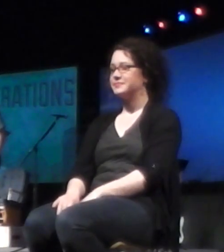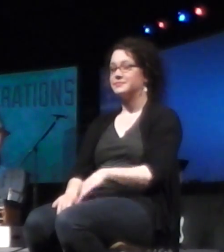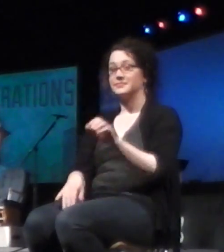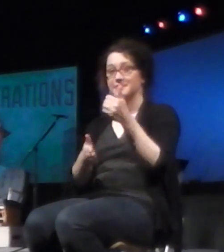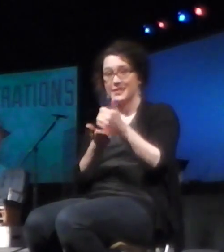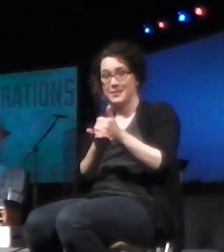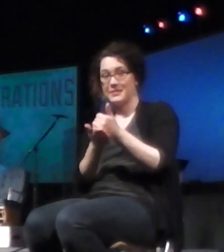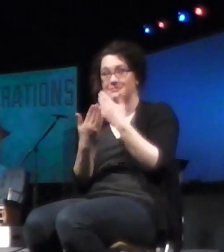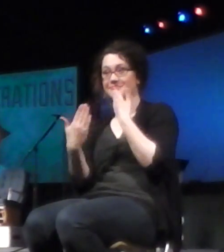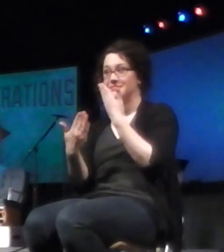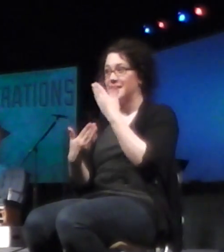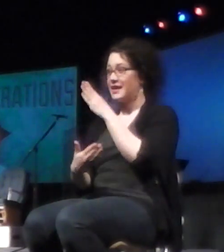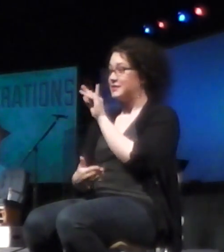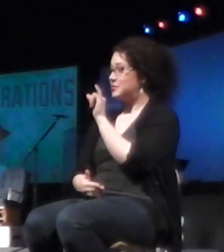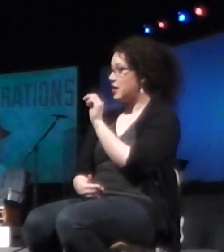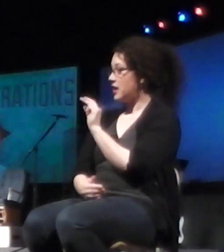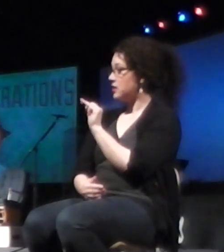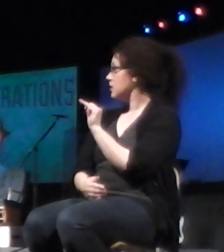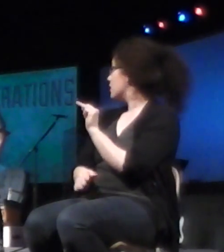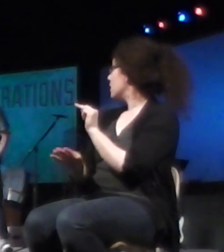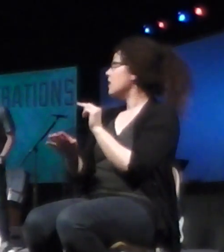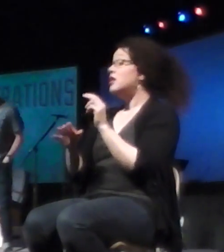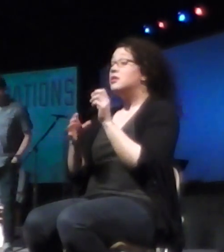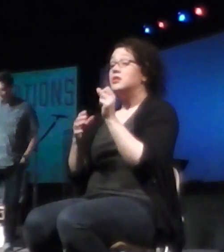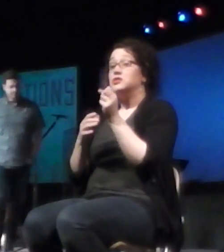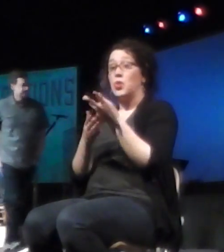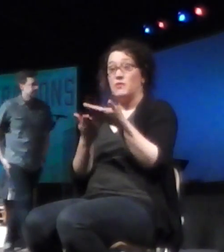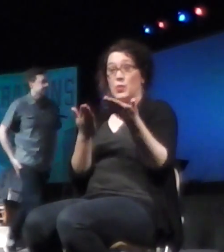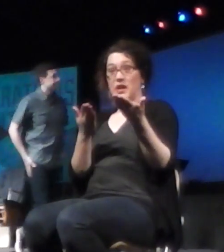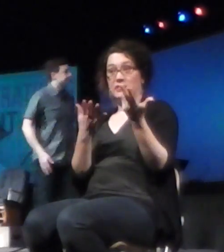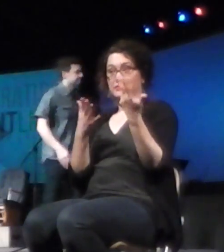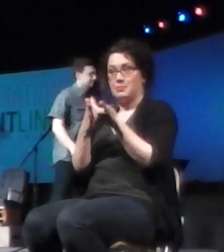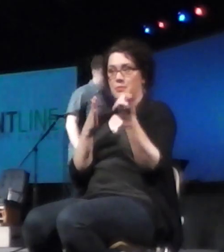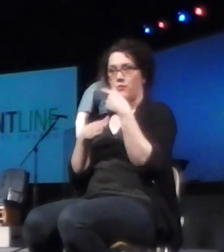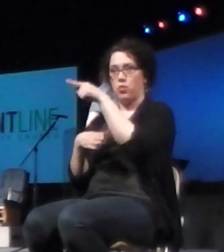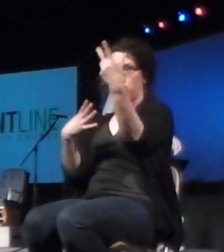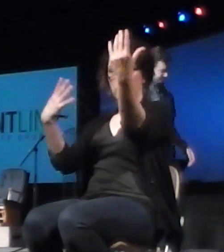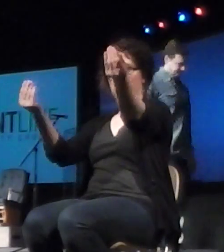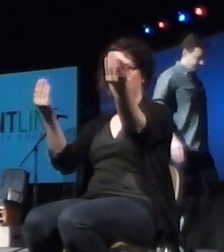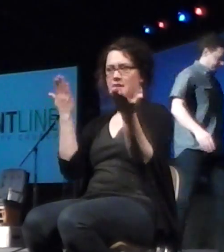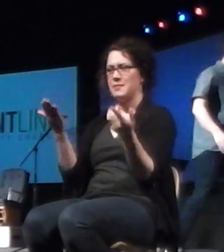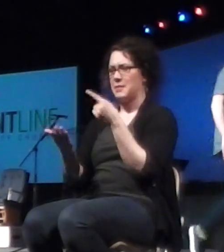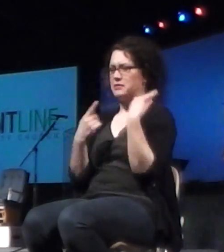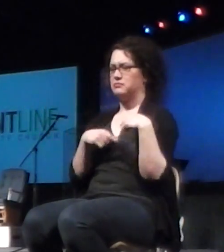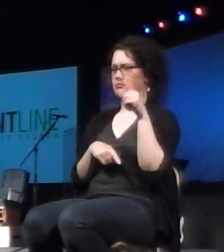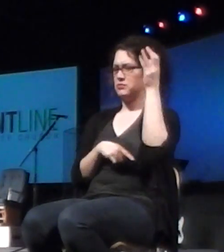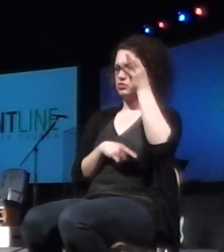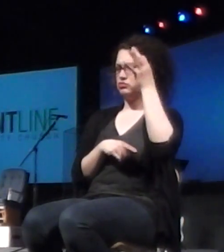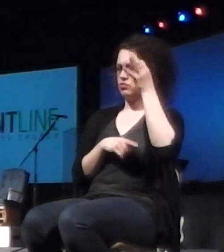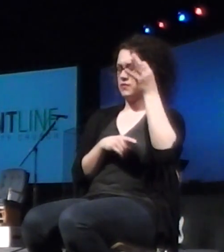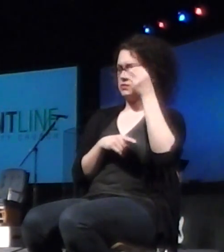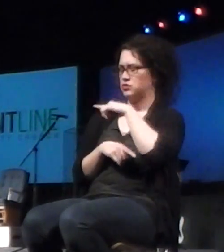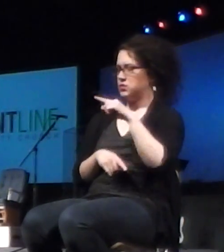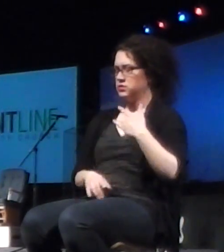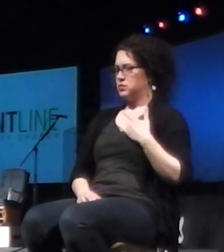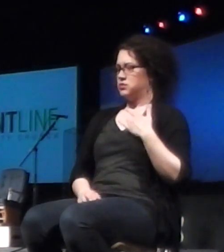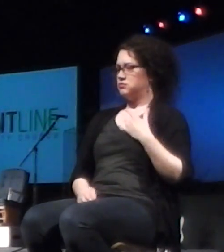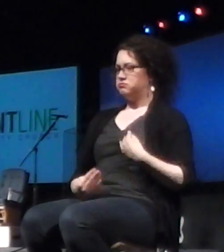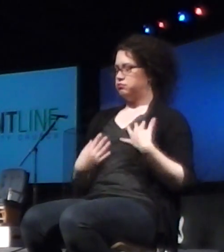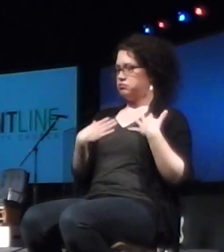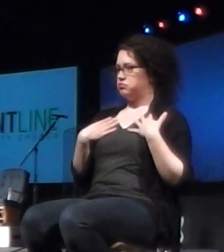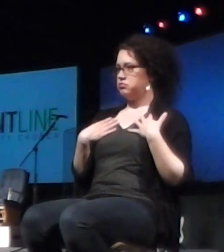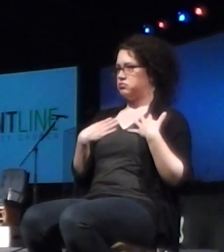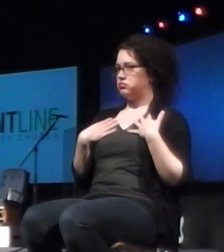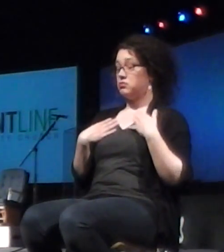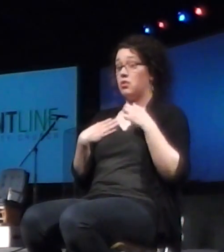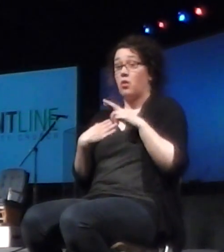Amen. Thanks, Brian. Hey, just a couple things before we jump out of here today. Maybe something struck you during the service, or maybe you have a prayer